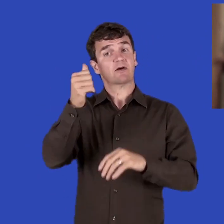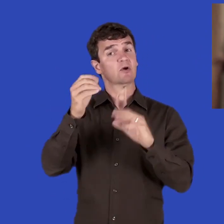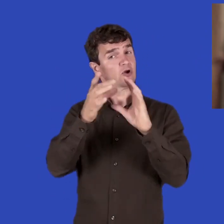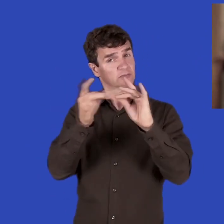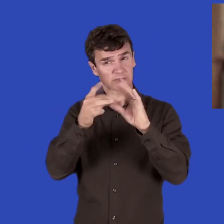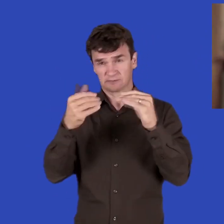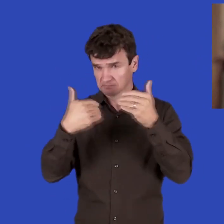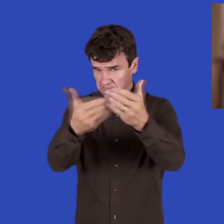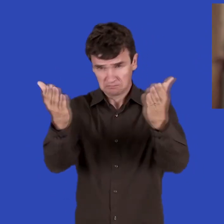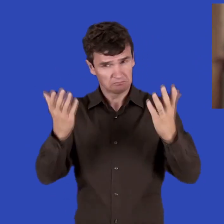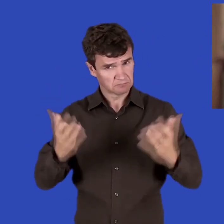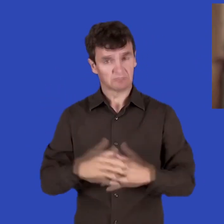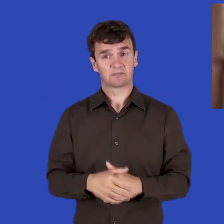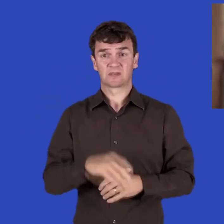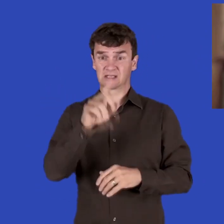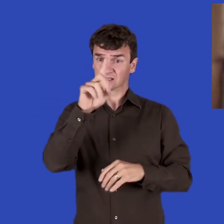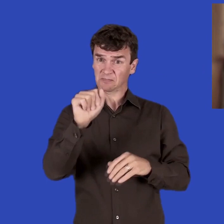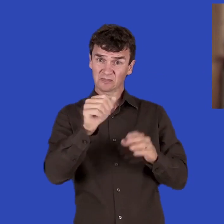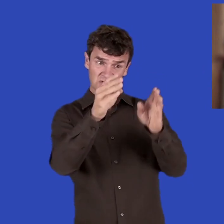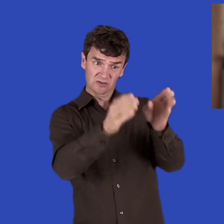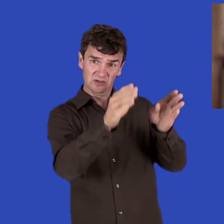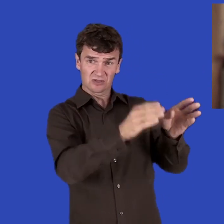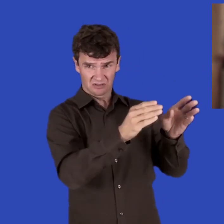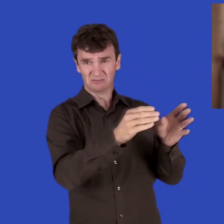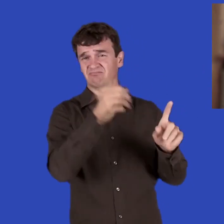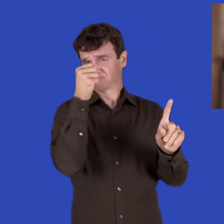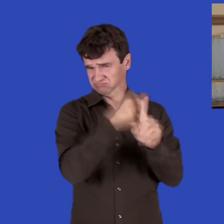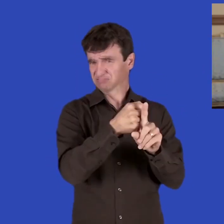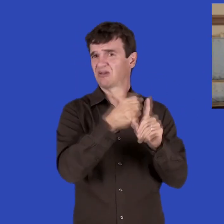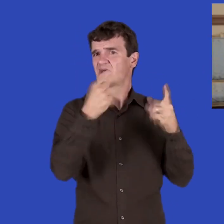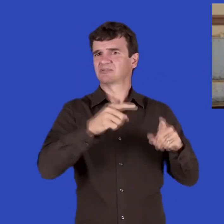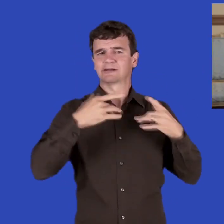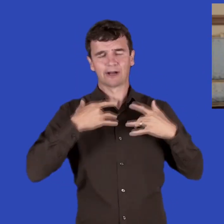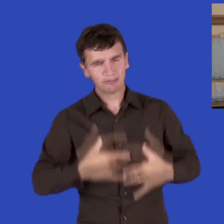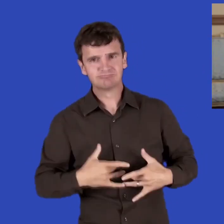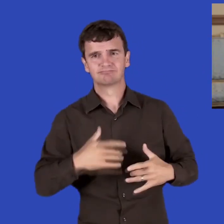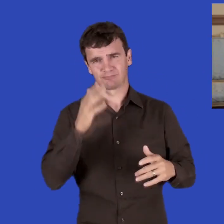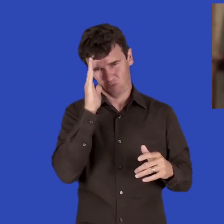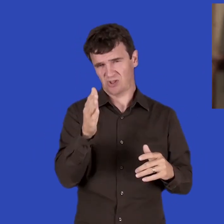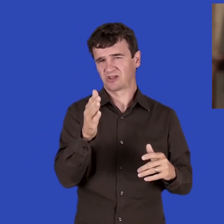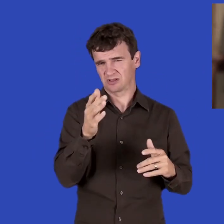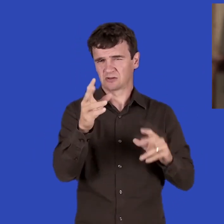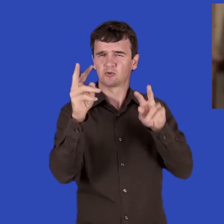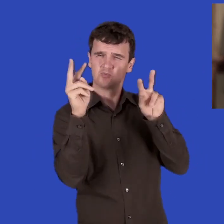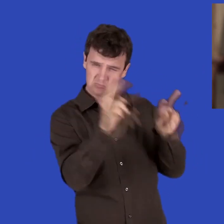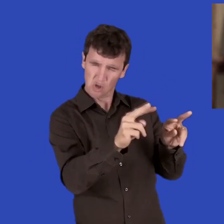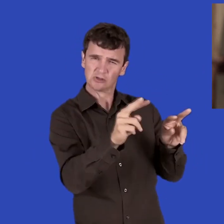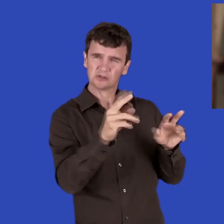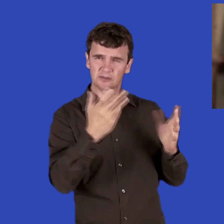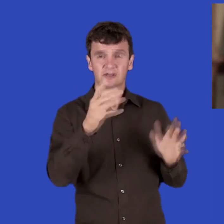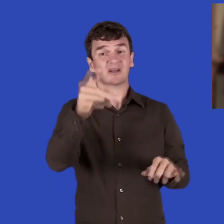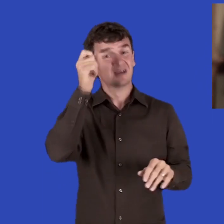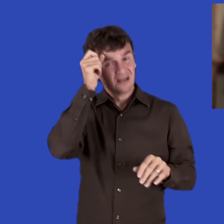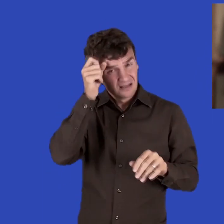say to teachers is to be mindful of, I would even say, depression on the